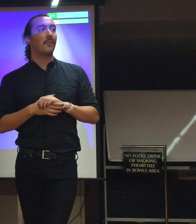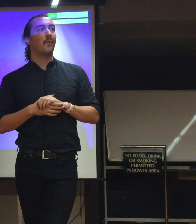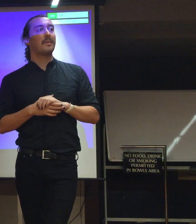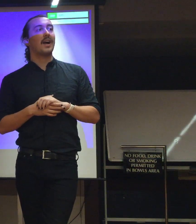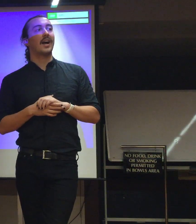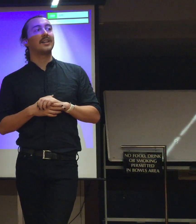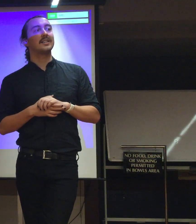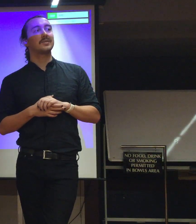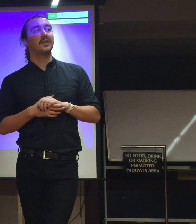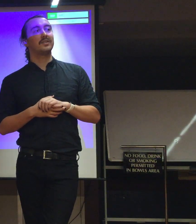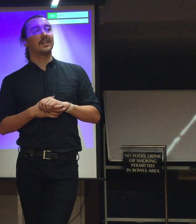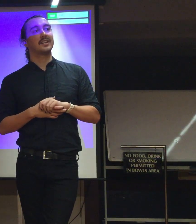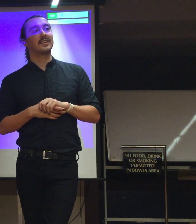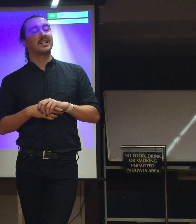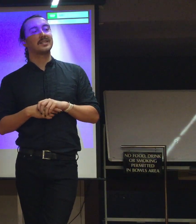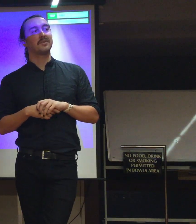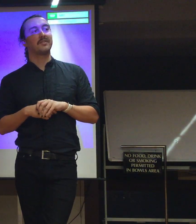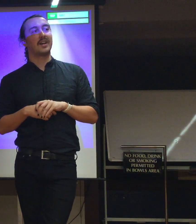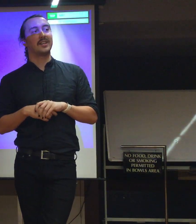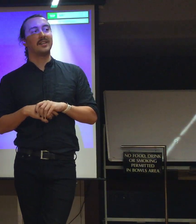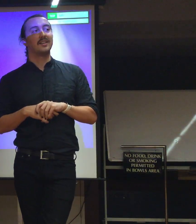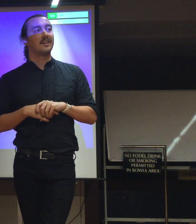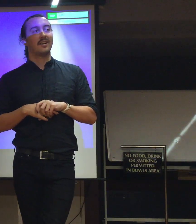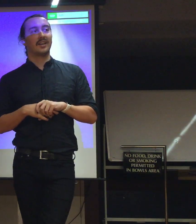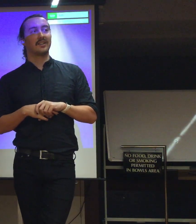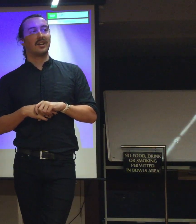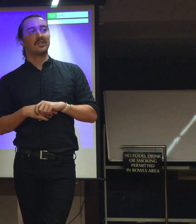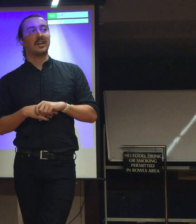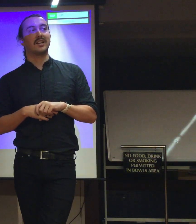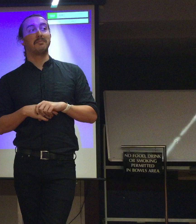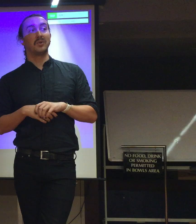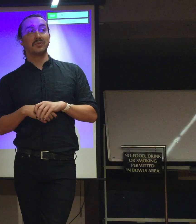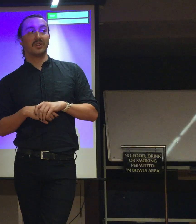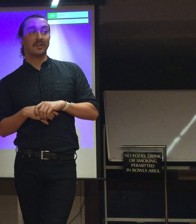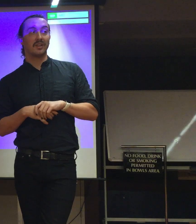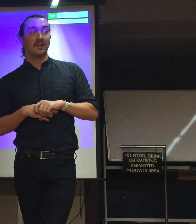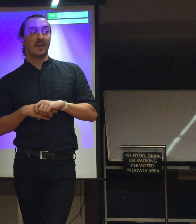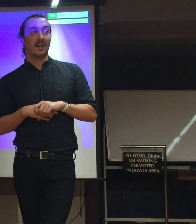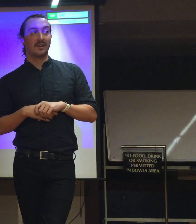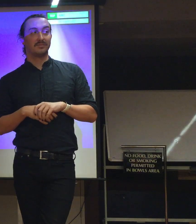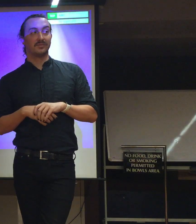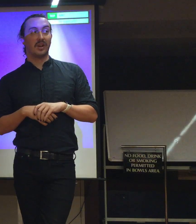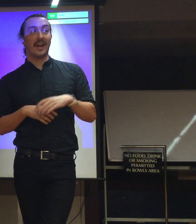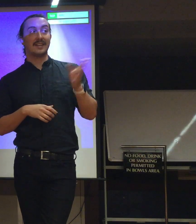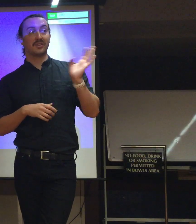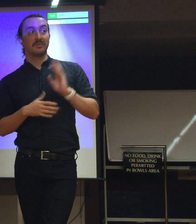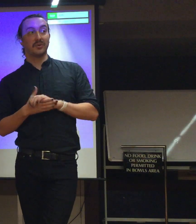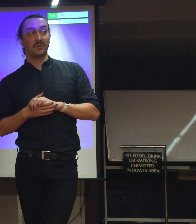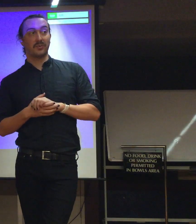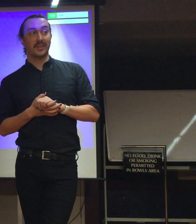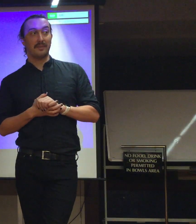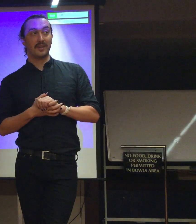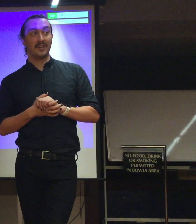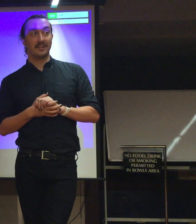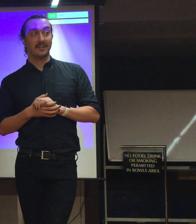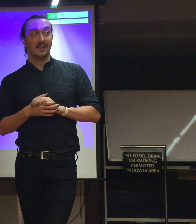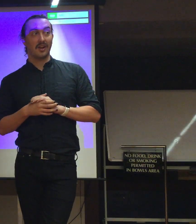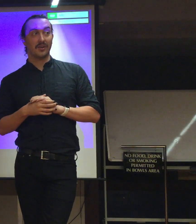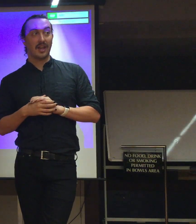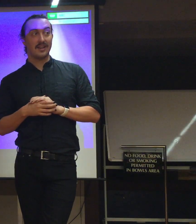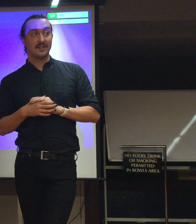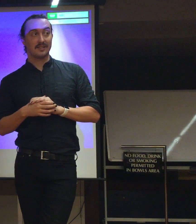So, what about honey as well? Like a little teaspoon of honey, like shaken in milk, like A2 milk. Would that